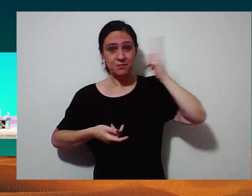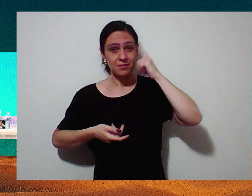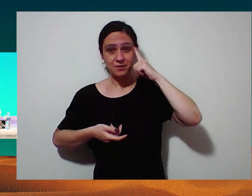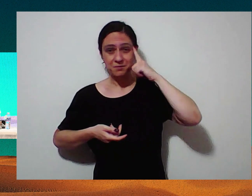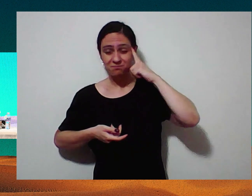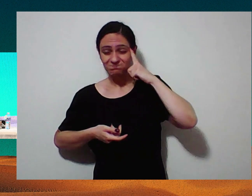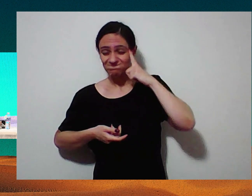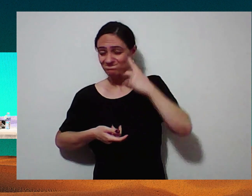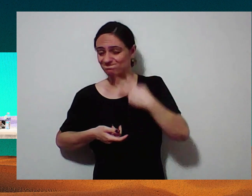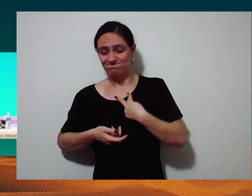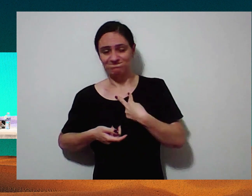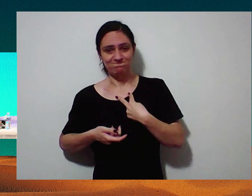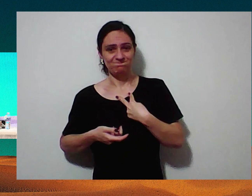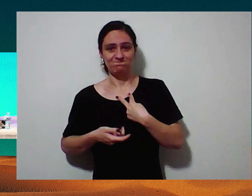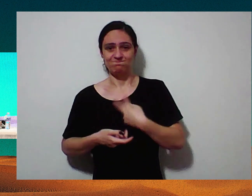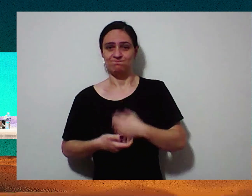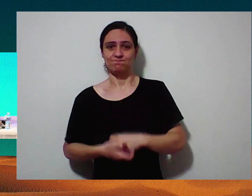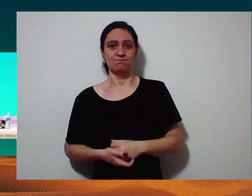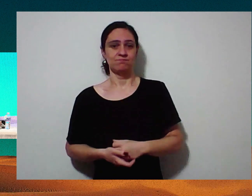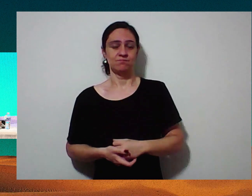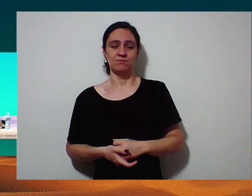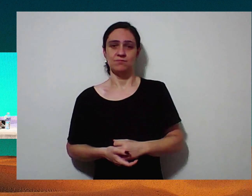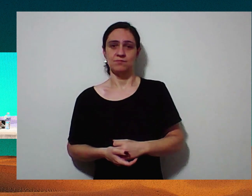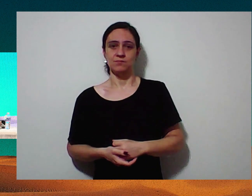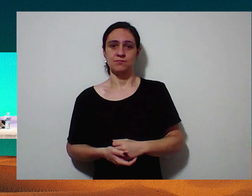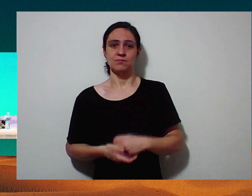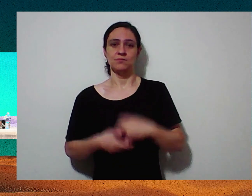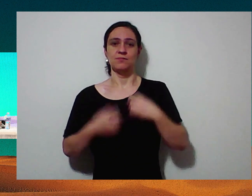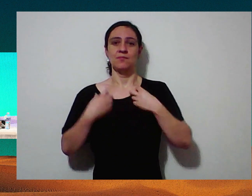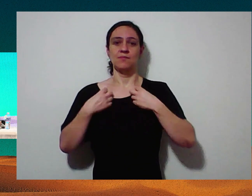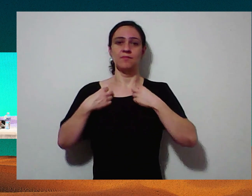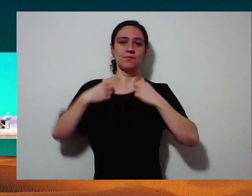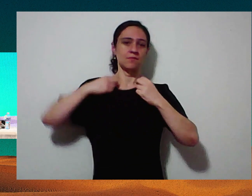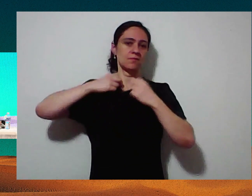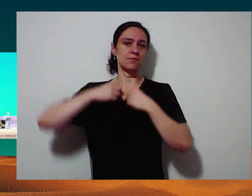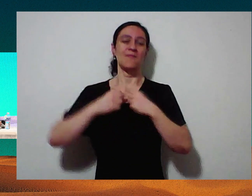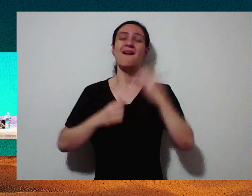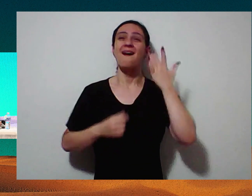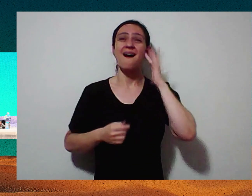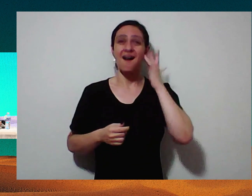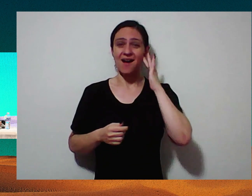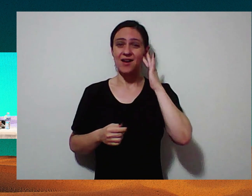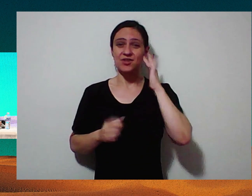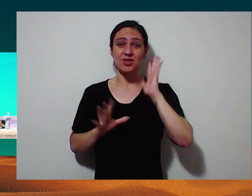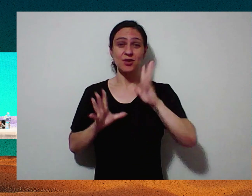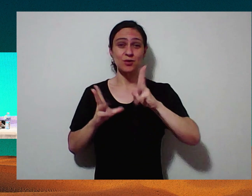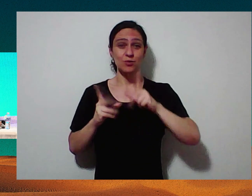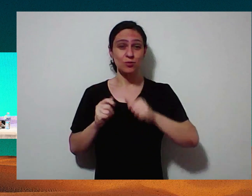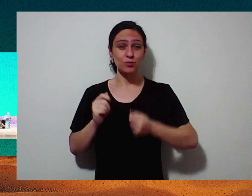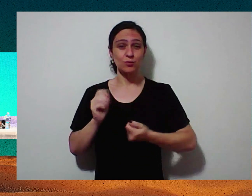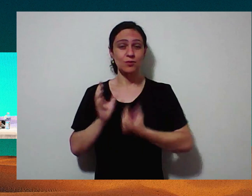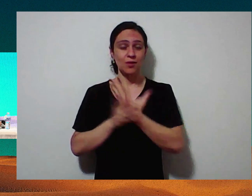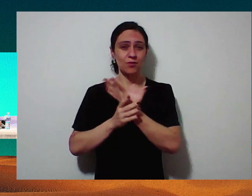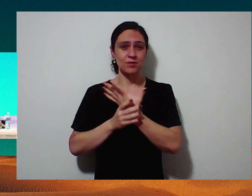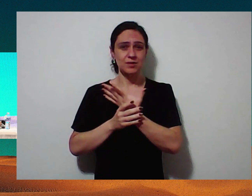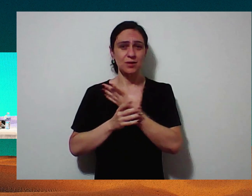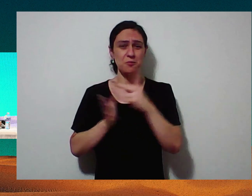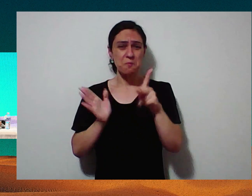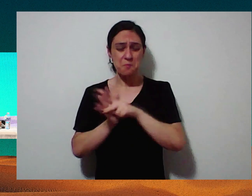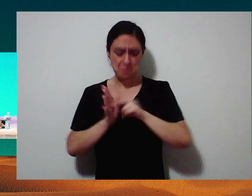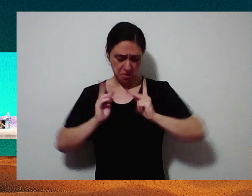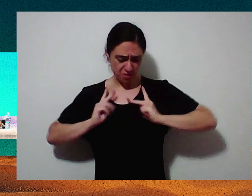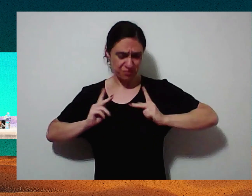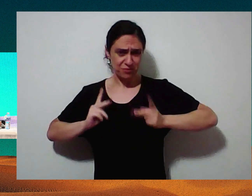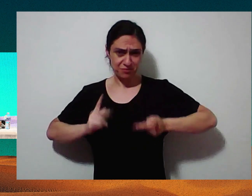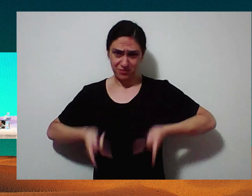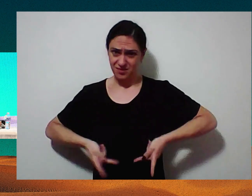human thought. Vocês acham que tudo que isso está acontecendo saiu da mente de um homem? Do you think that everything which is happening now came from